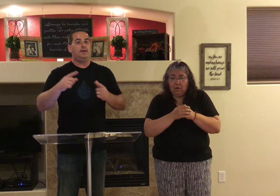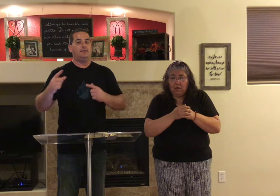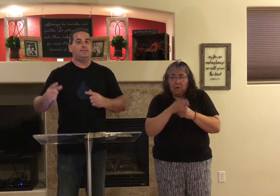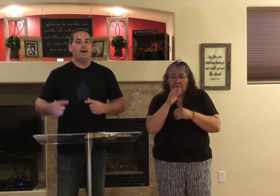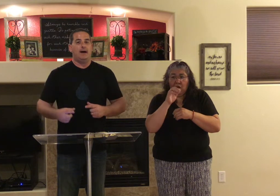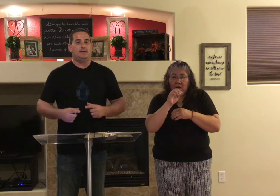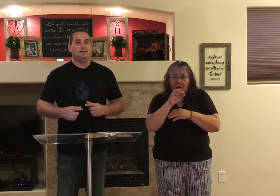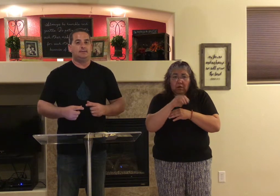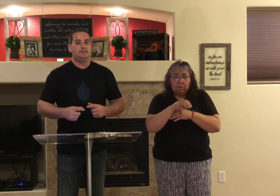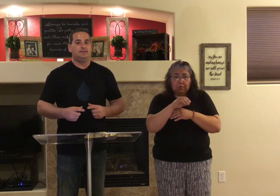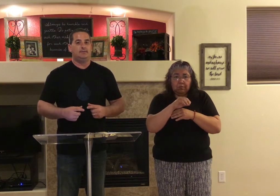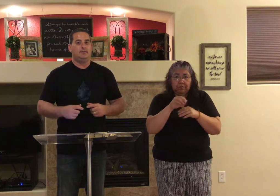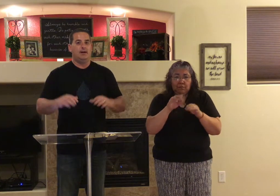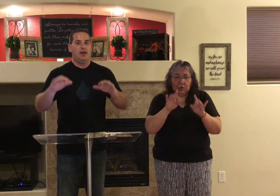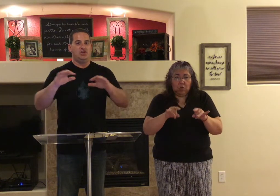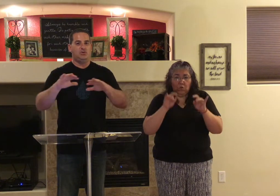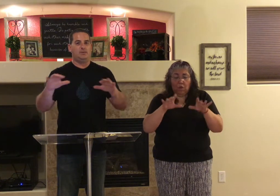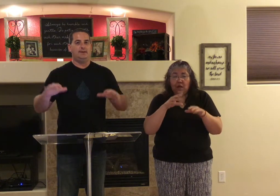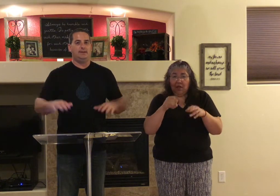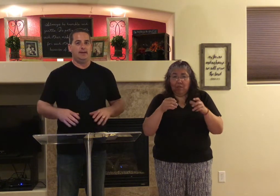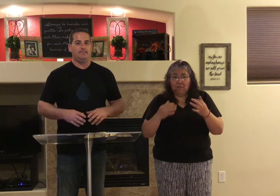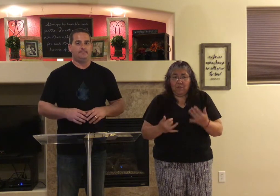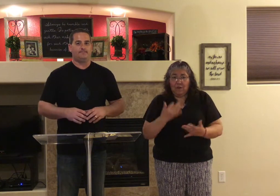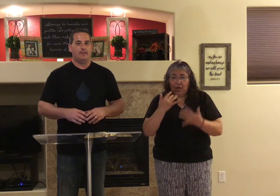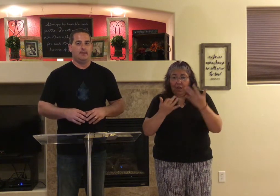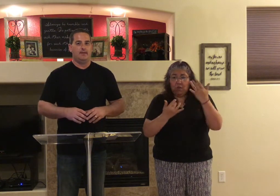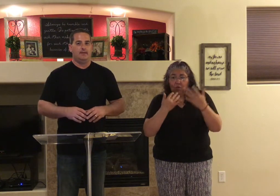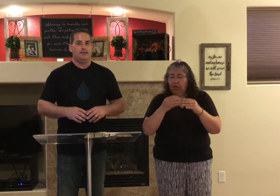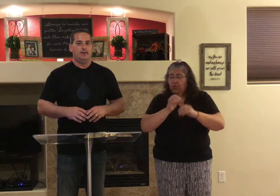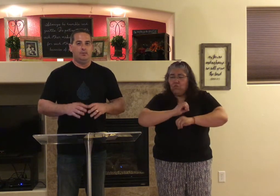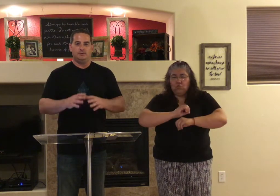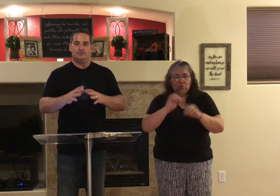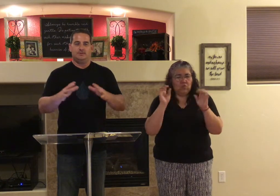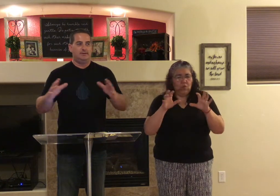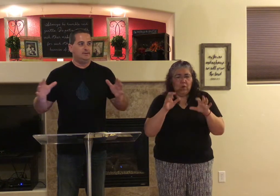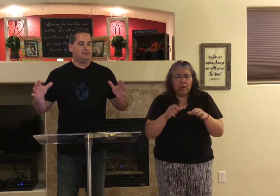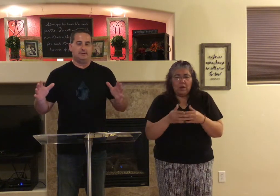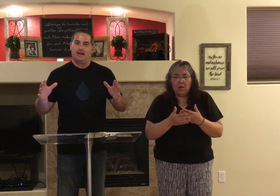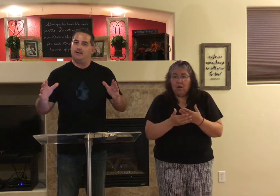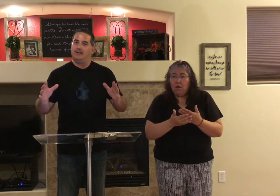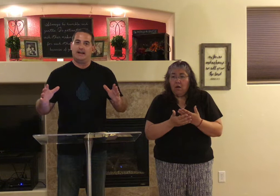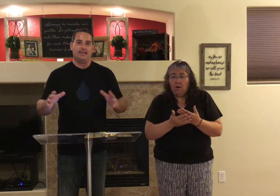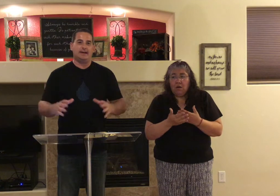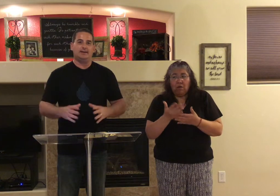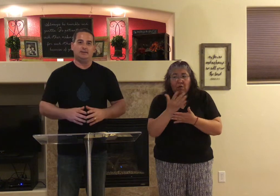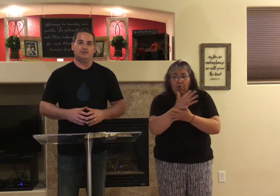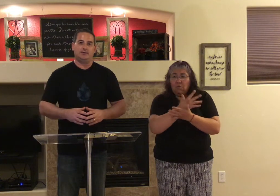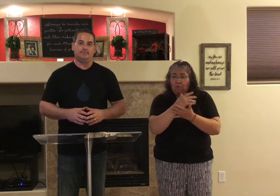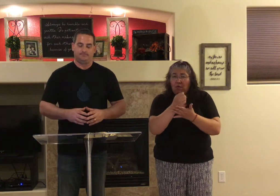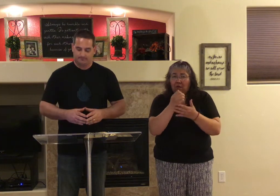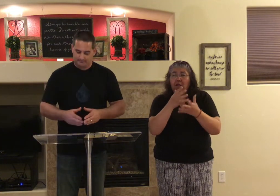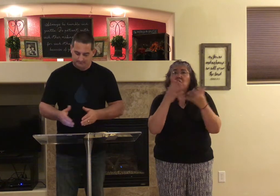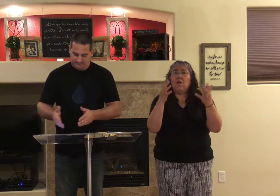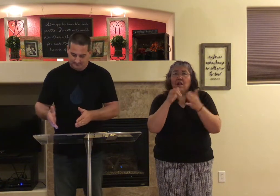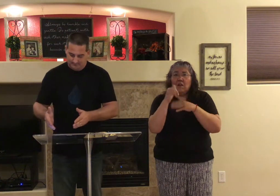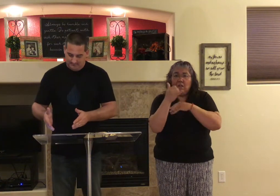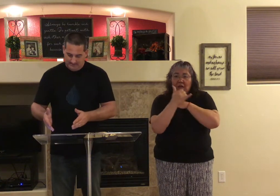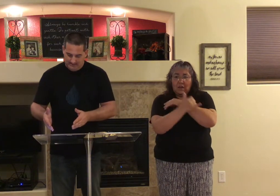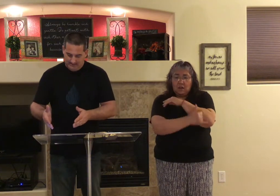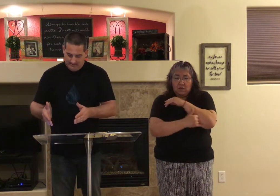Australia in their fires, and no rain came. Almost took out a lot of that country.